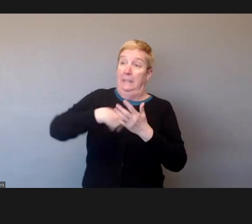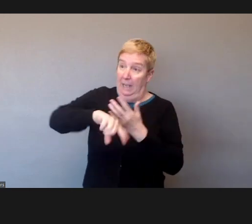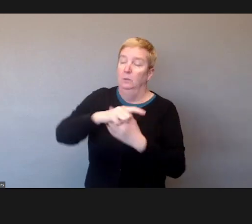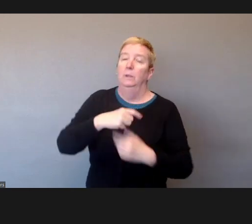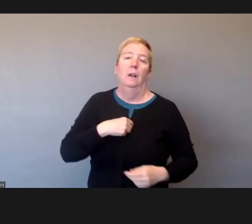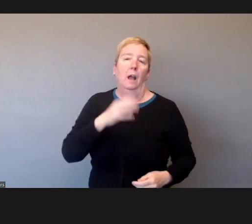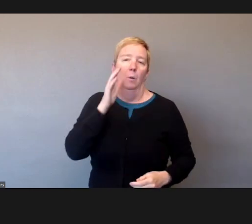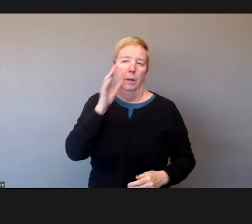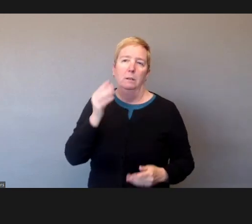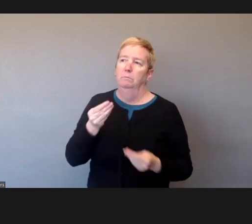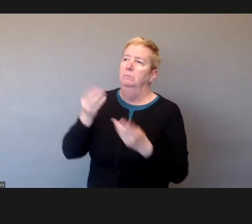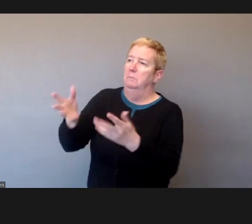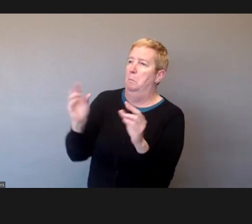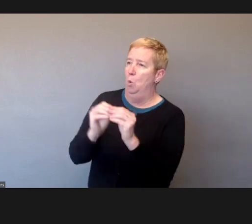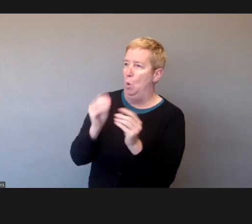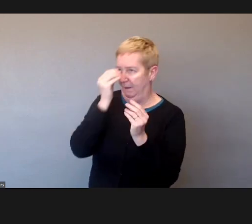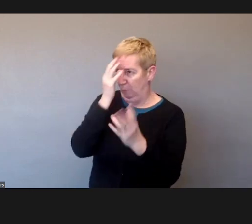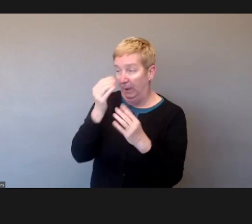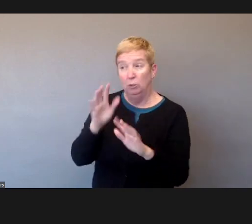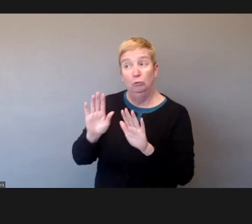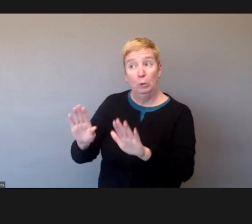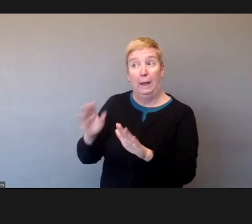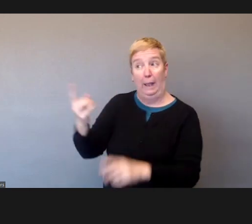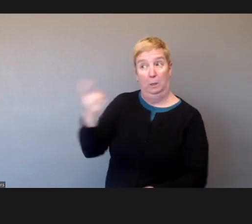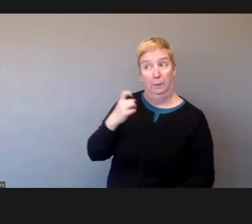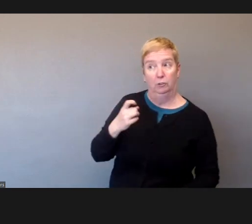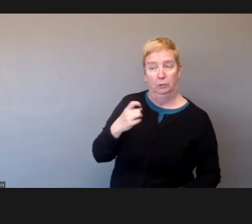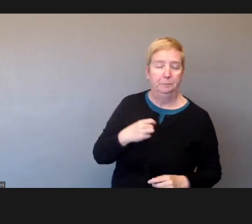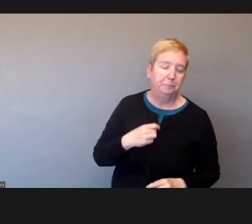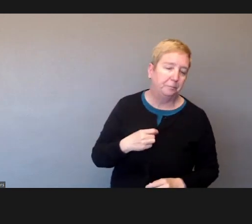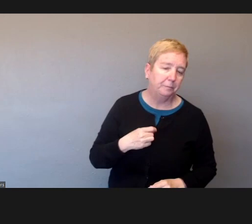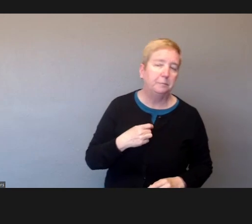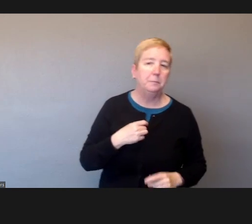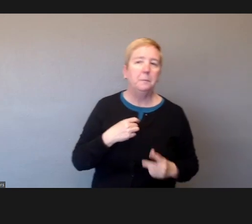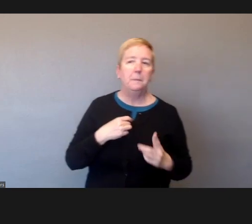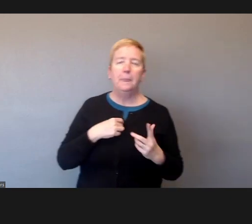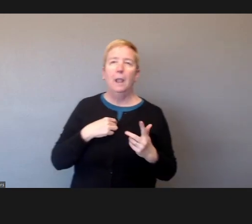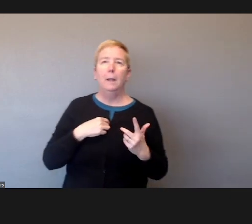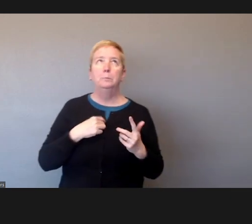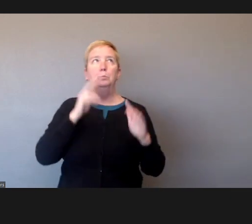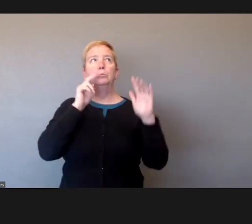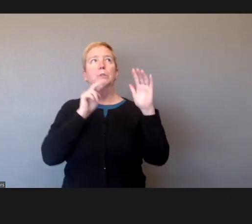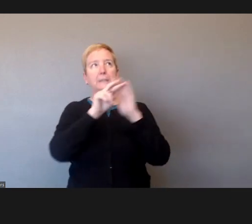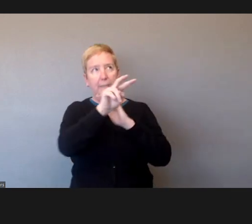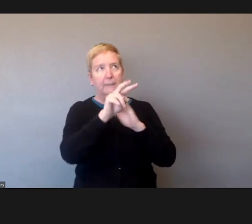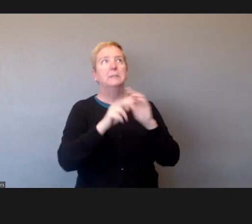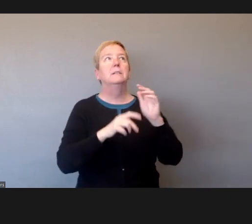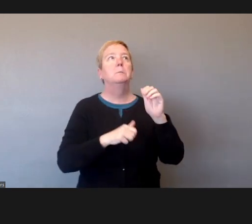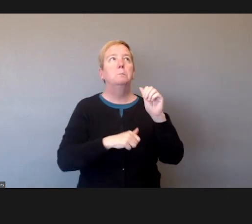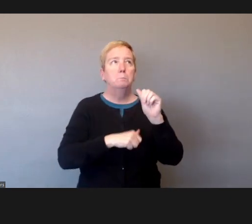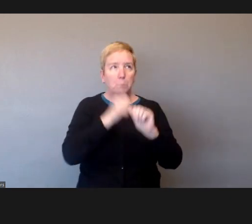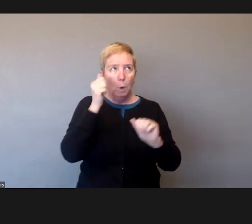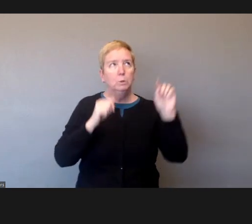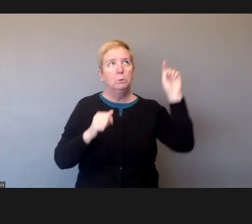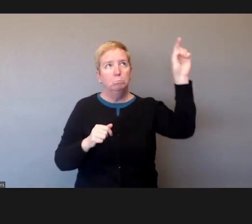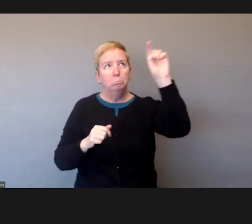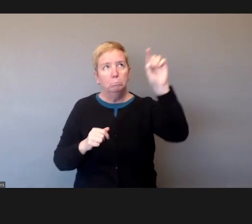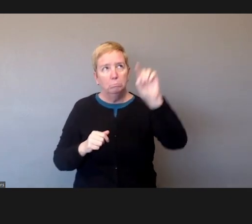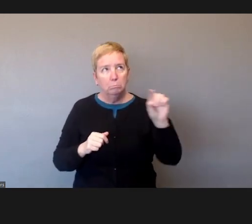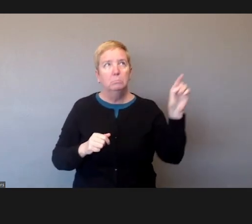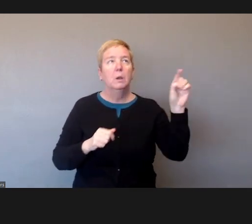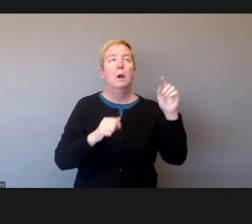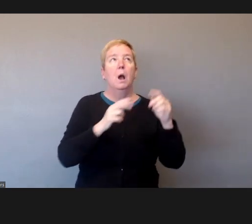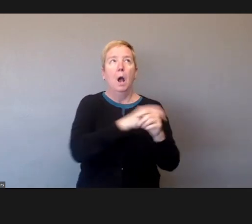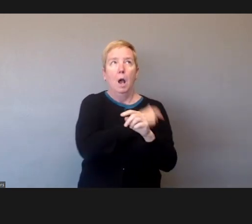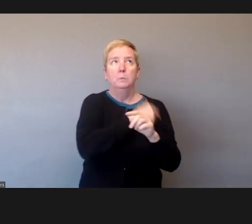at. But it's a great question, and I think I would be surprised if we didn't see almost every single hospital end that crisis standards